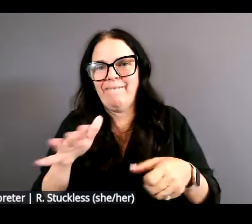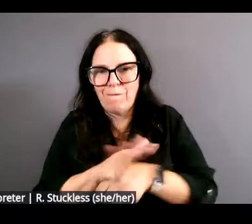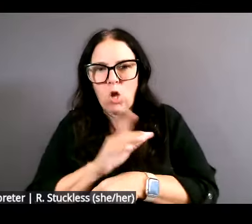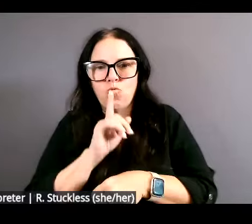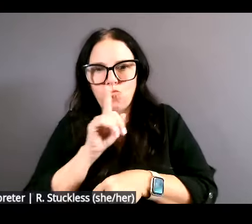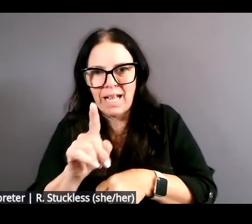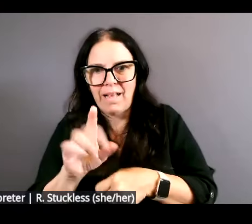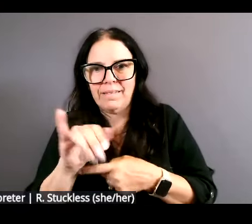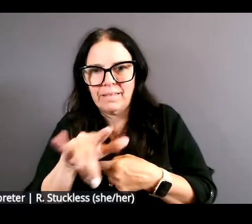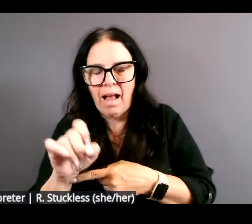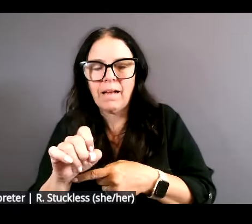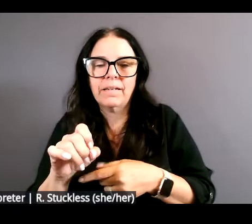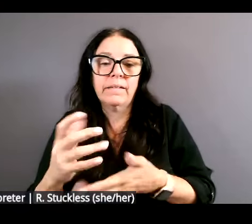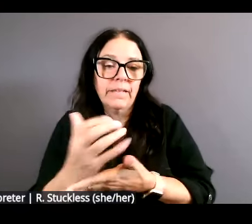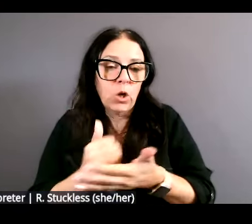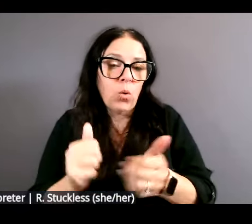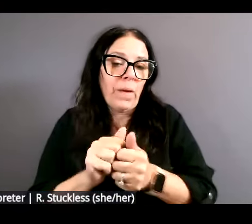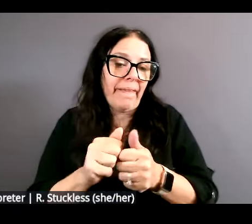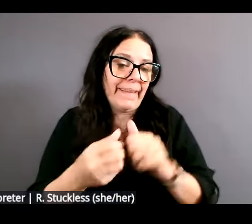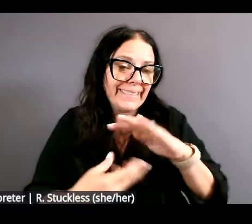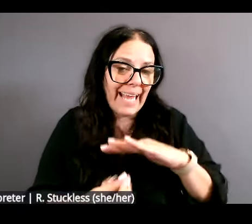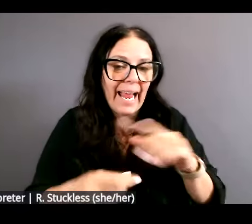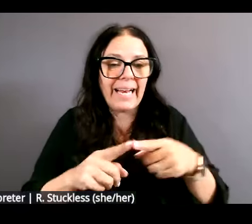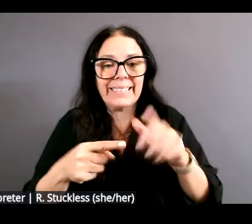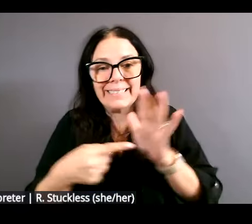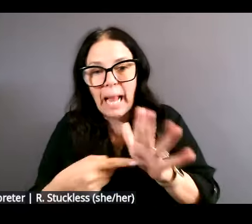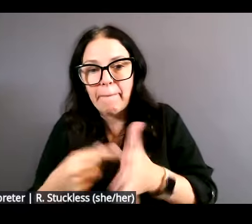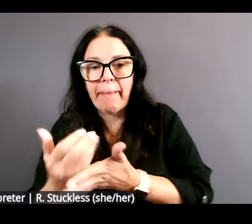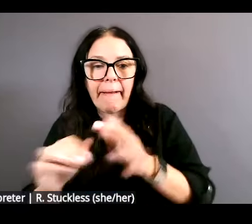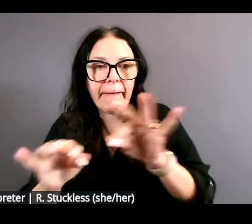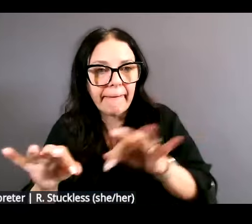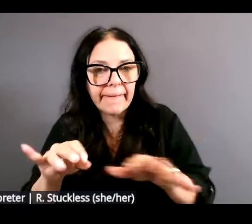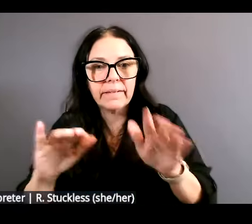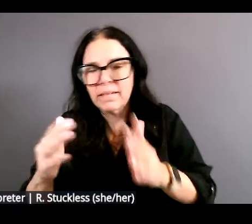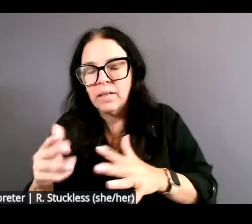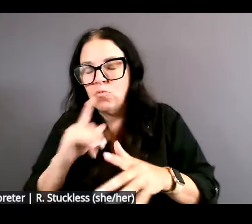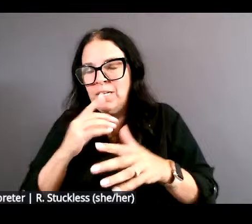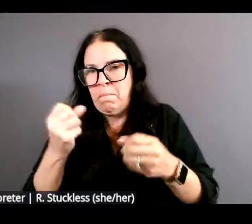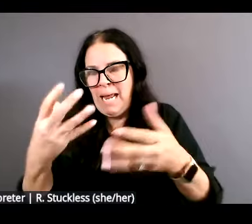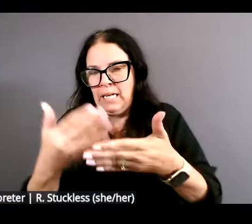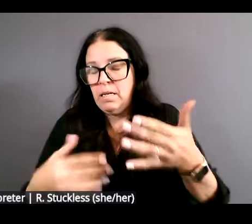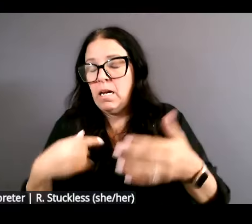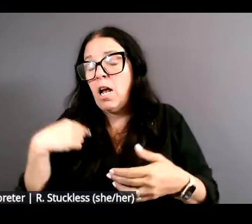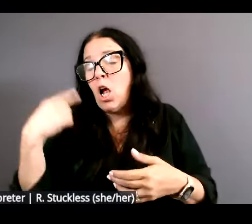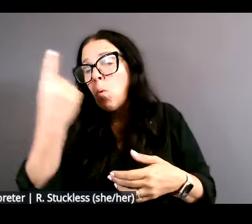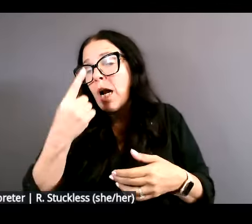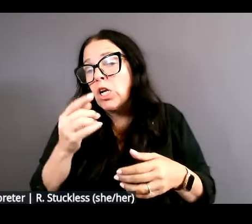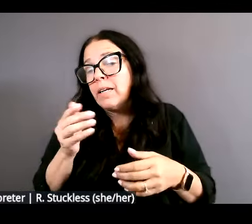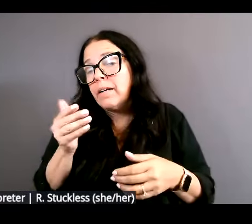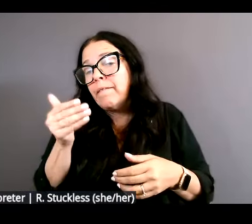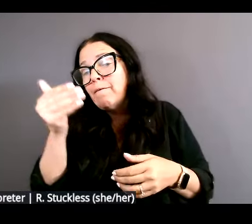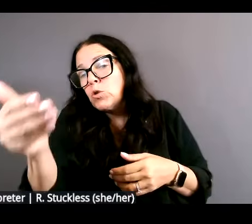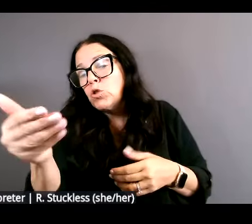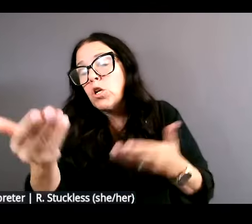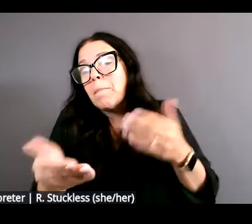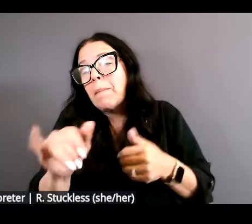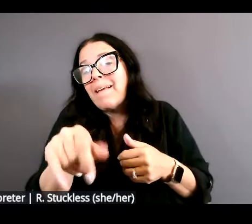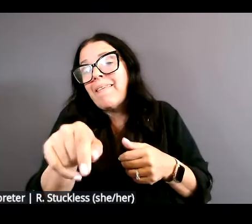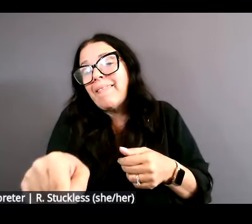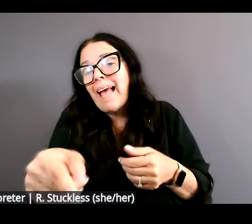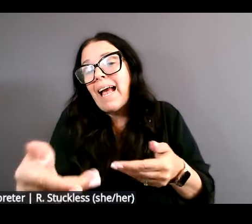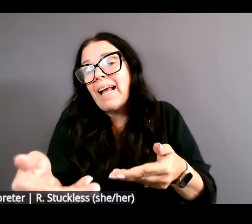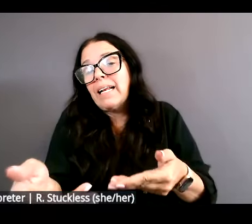sampling, working with a lot of new things. Is it possible that maybe in the future we can revisit number 3 with the rolling based